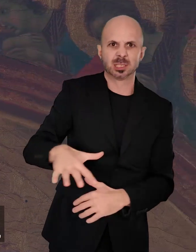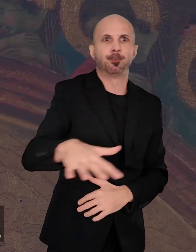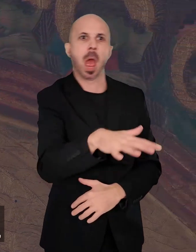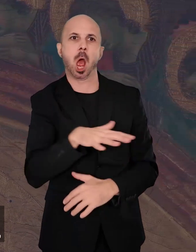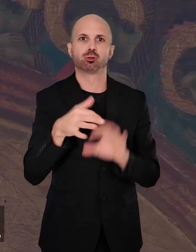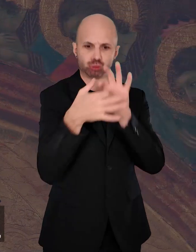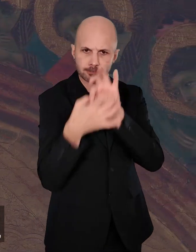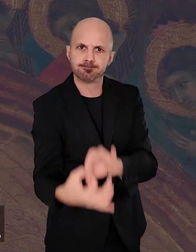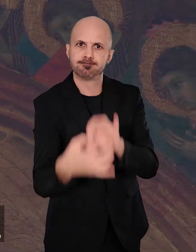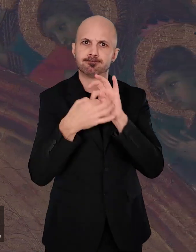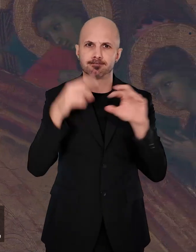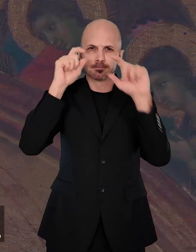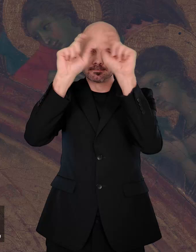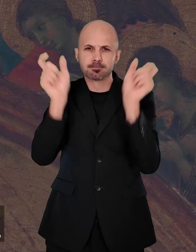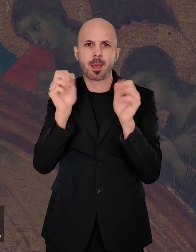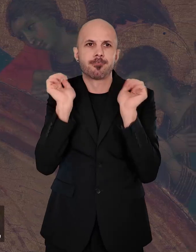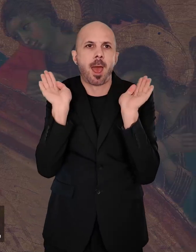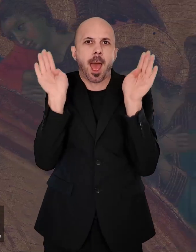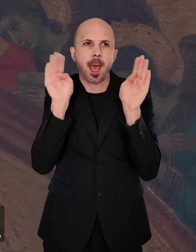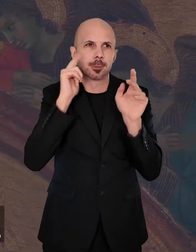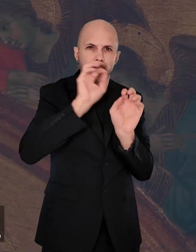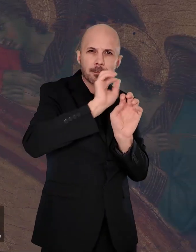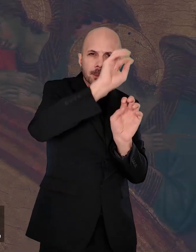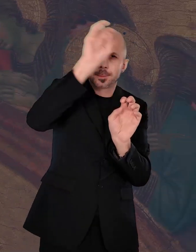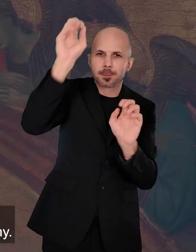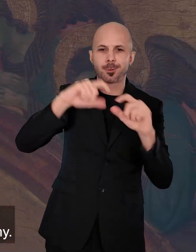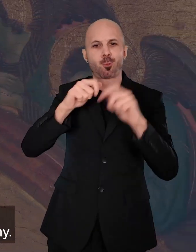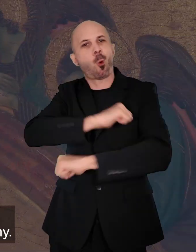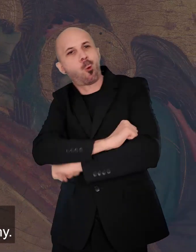the upper frame, as if it were a real